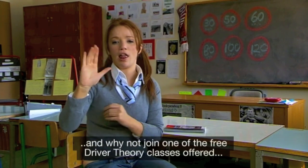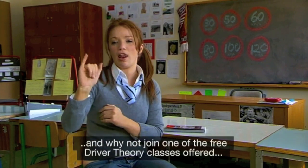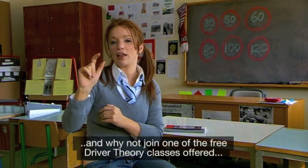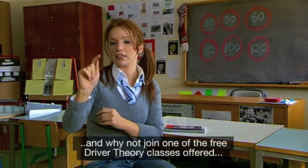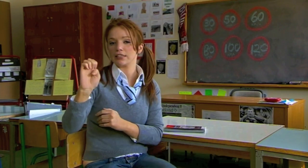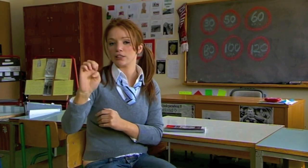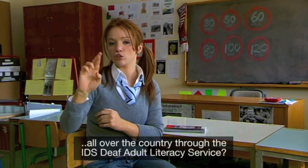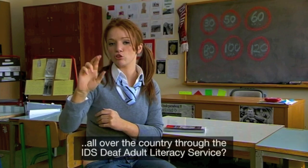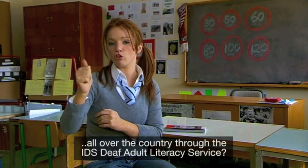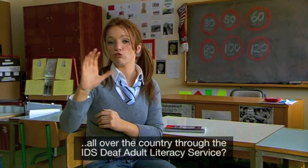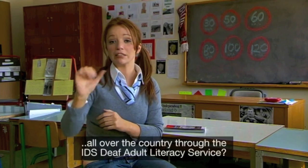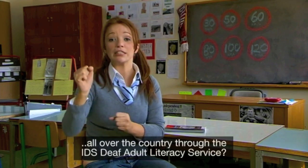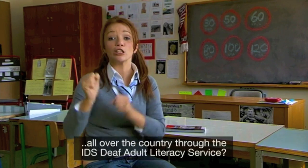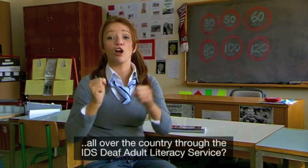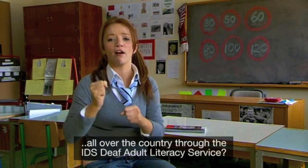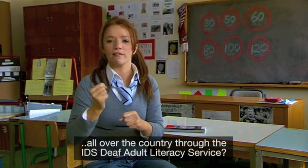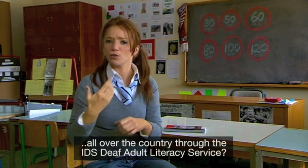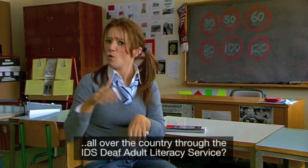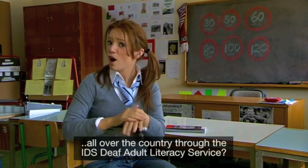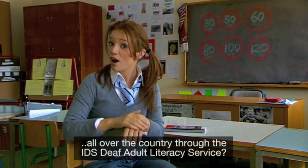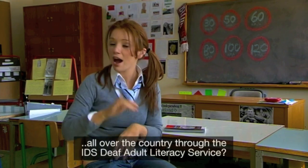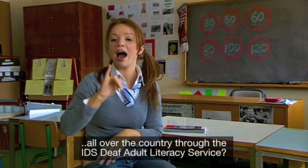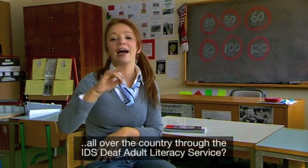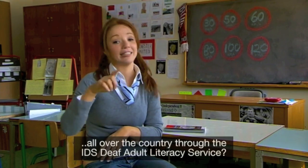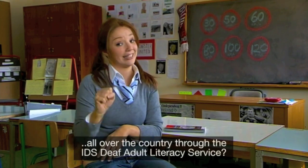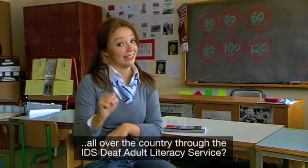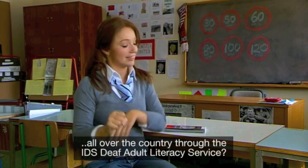over the country through the IDS Deaf Adult Literacy Service.